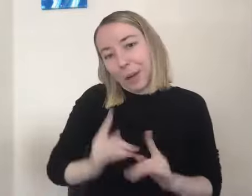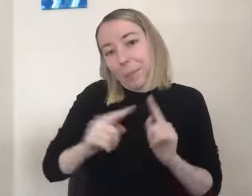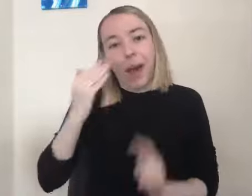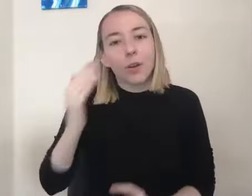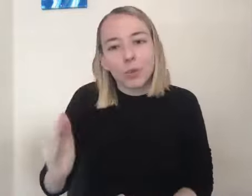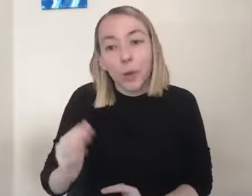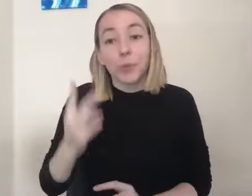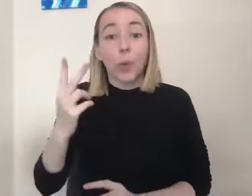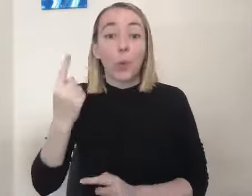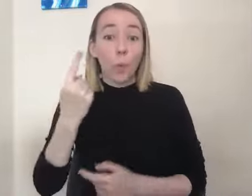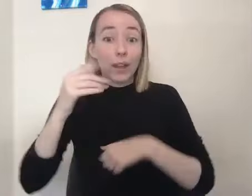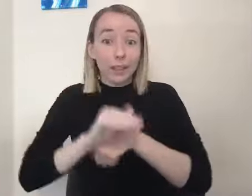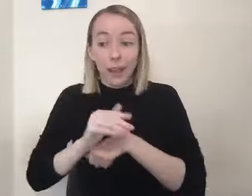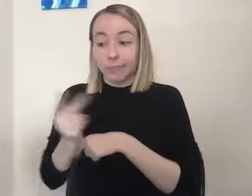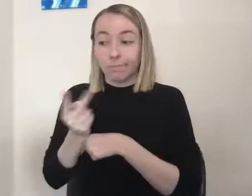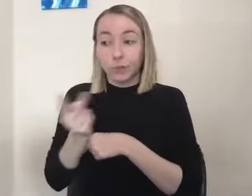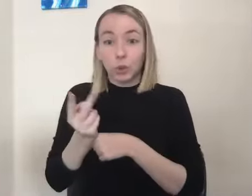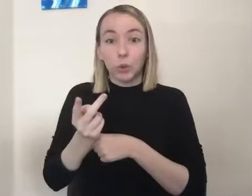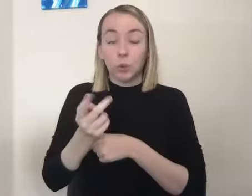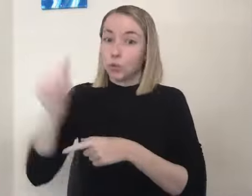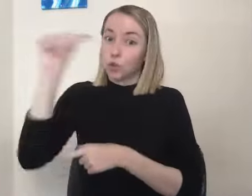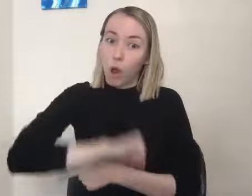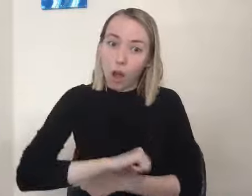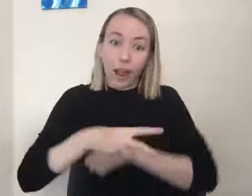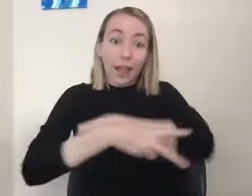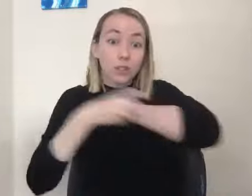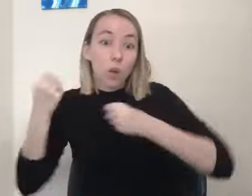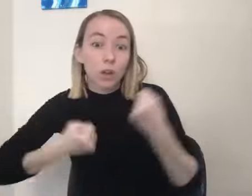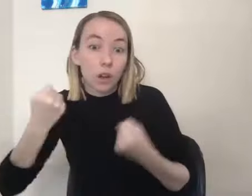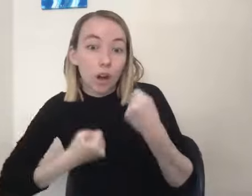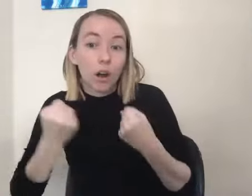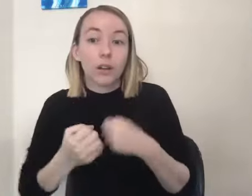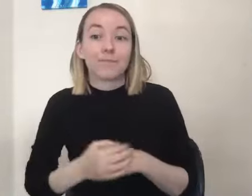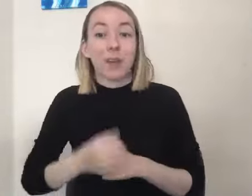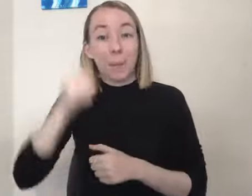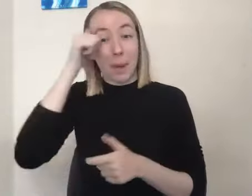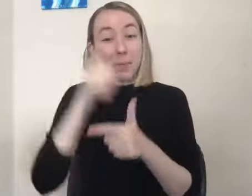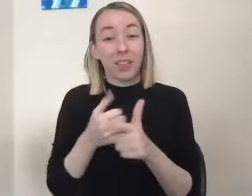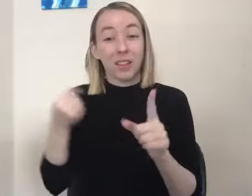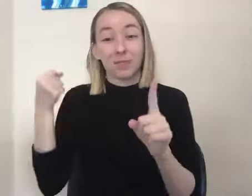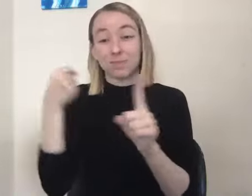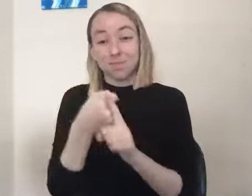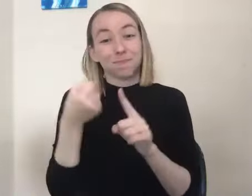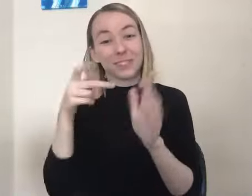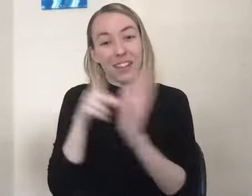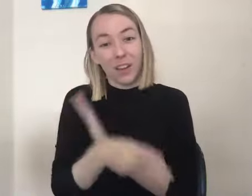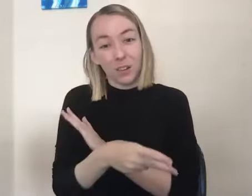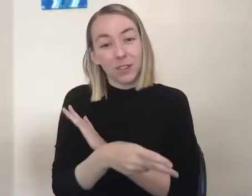do believe today if my brother had went on to live, he would have been an alcoholic. But the 2 of them get very, very drunk this night, and they stole a